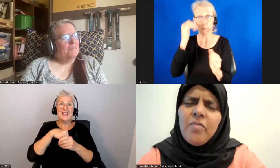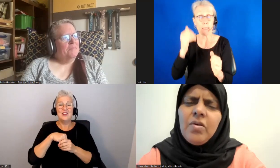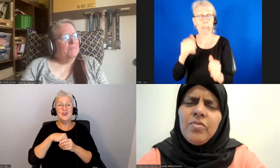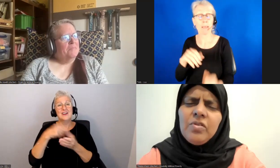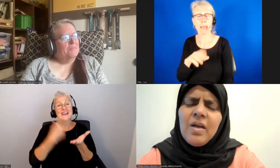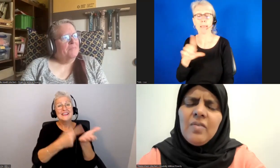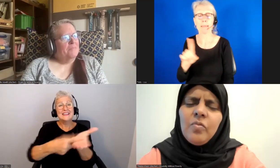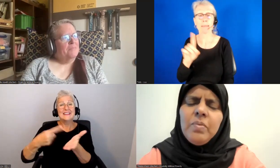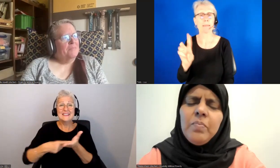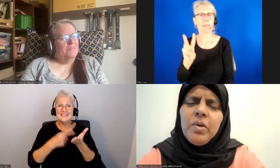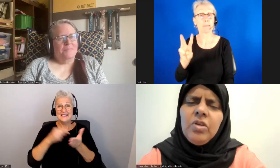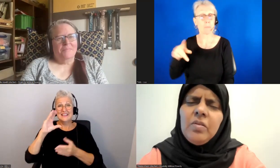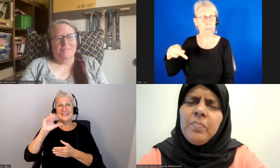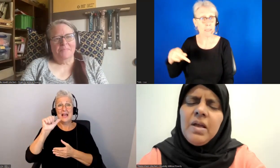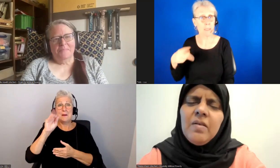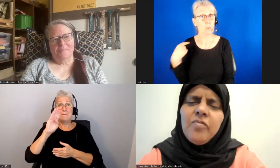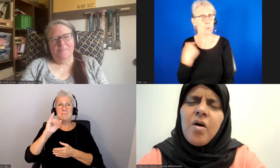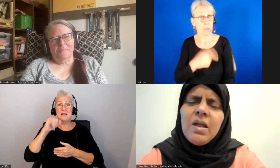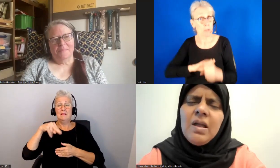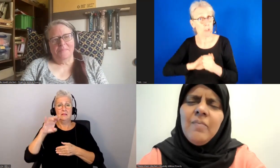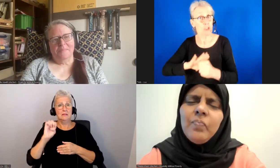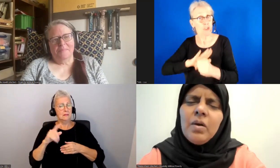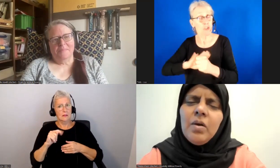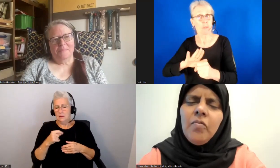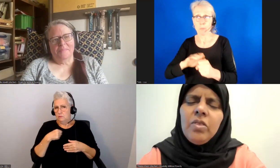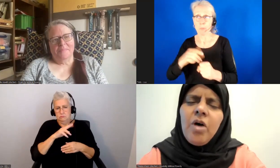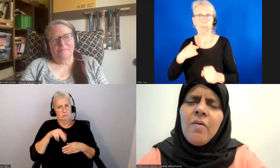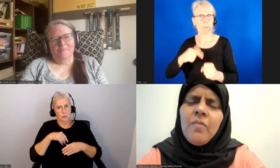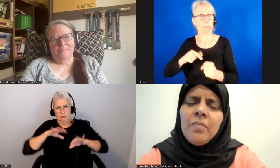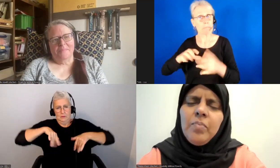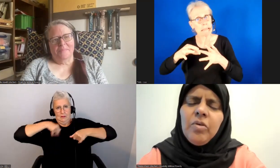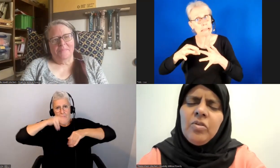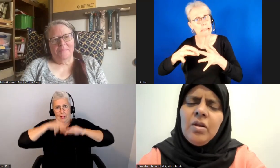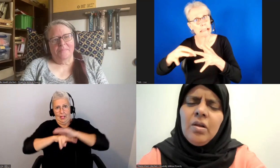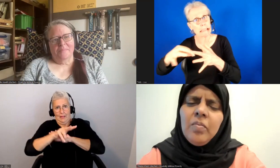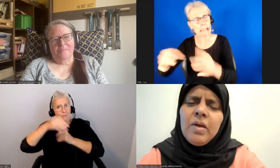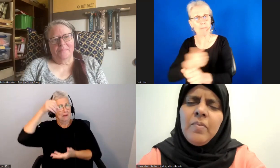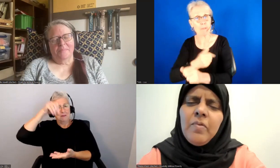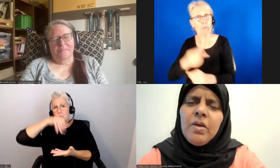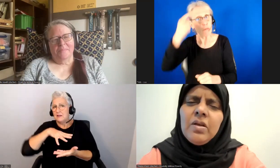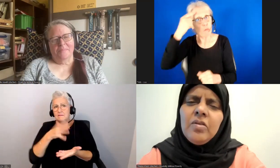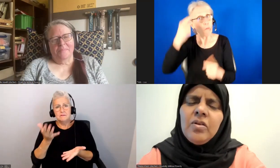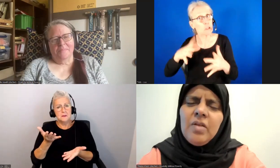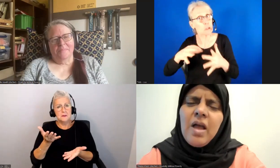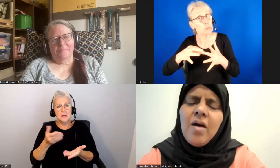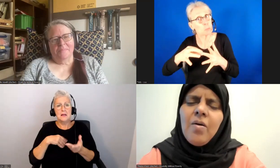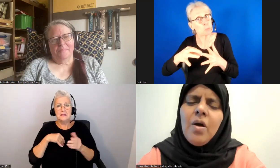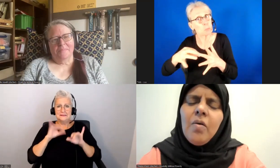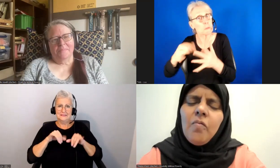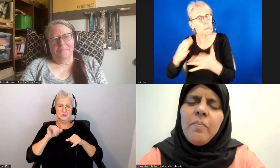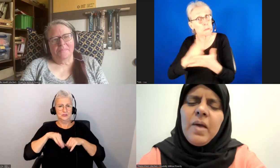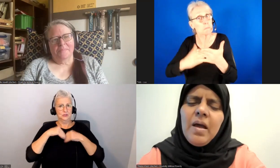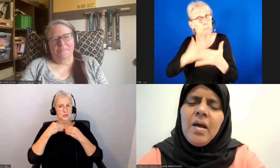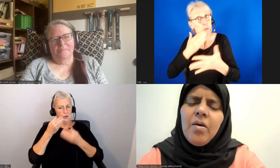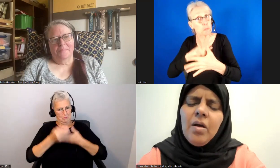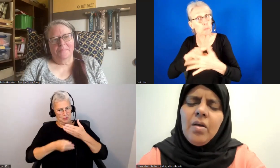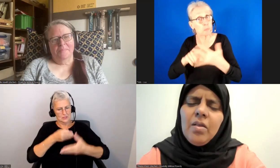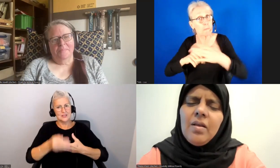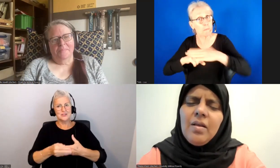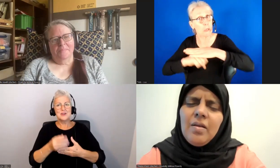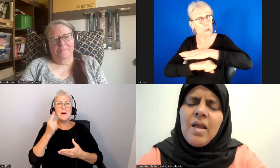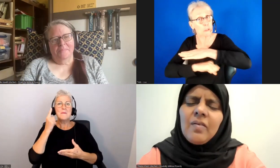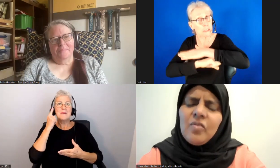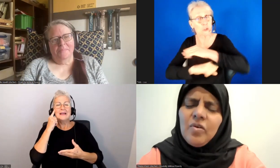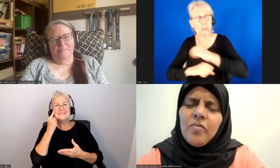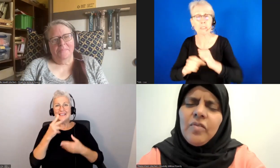Without Poverty always says, we've been building the plane and flying it. We thought we had built it a little bit, but we needed to now repair